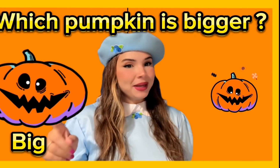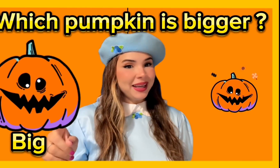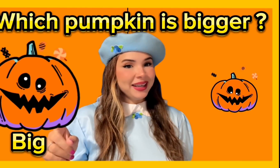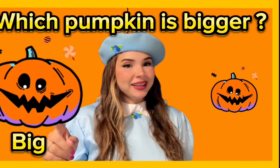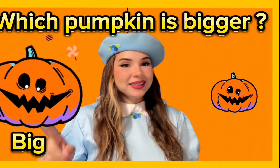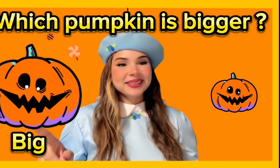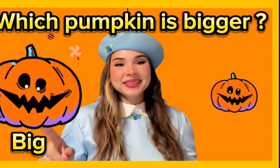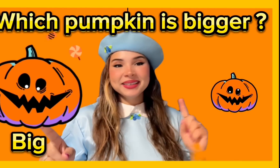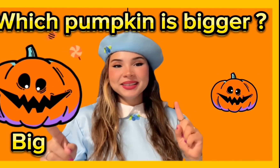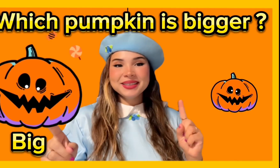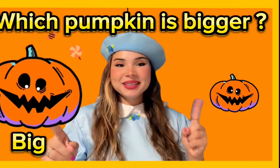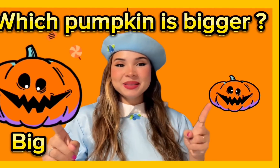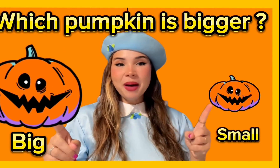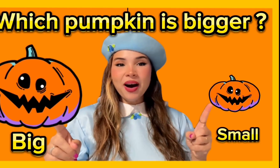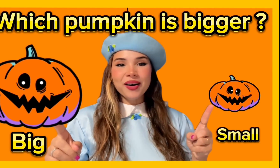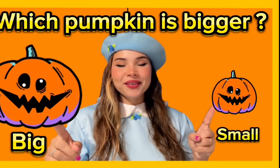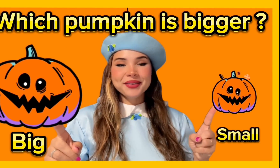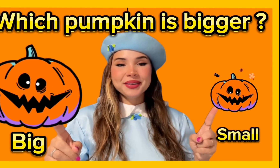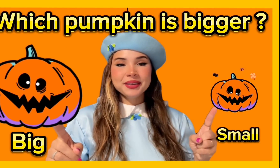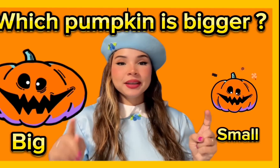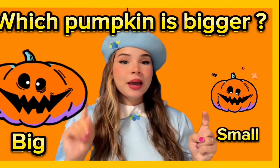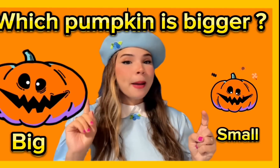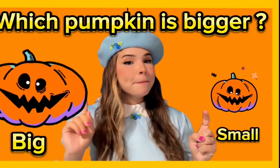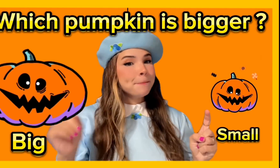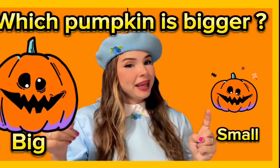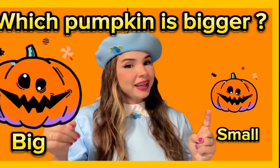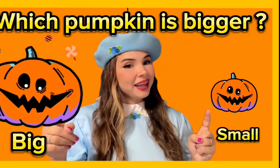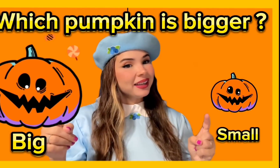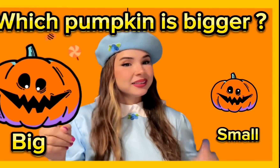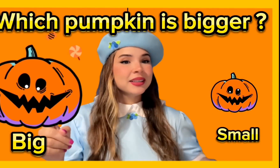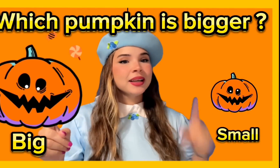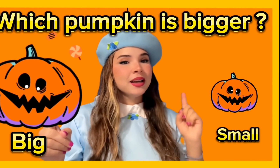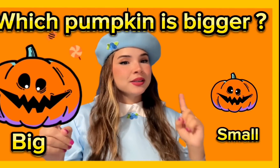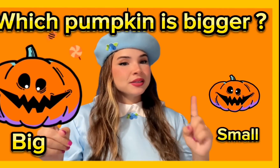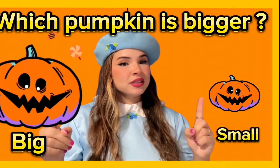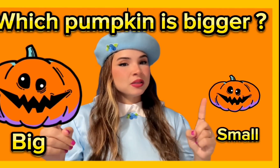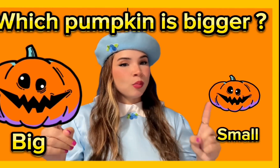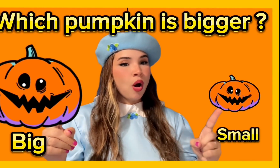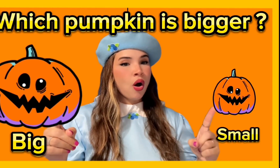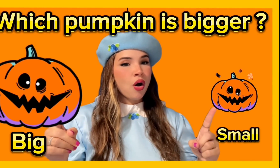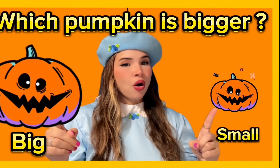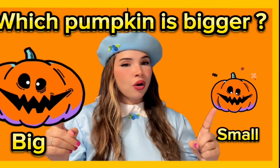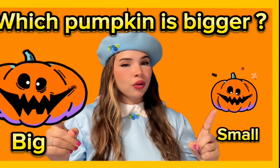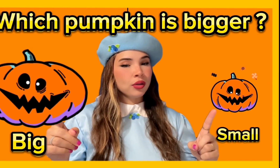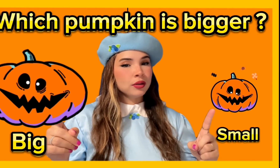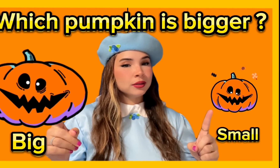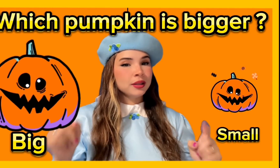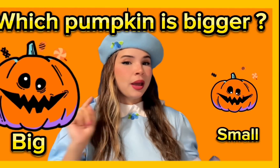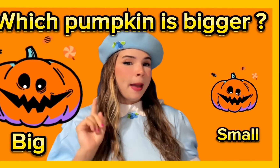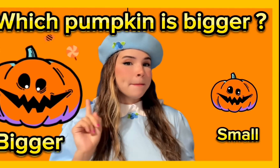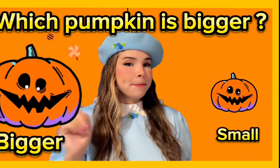Big, small. Big, small.